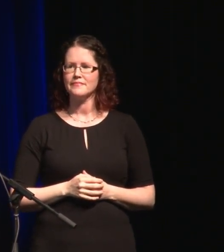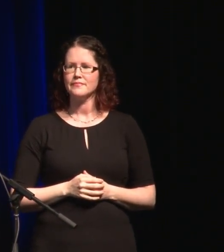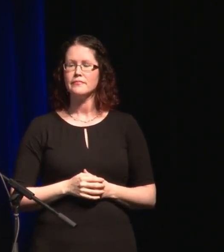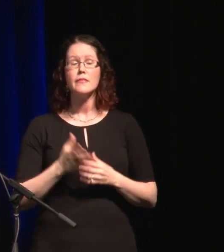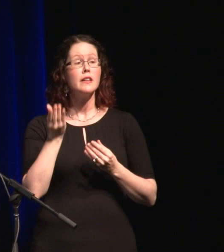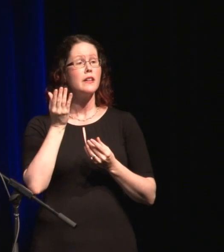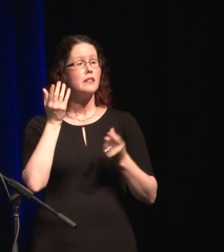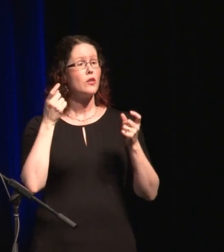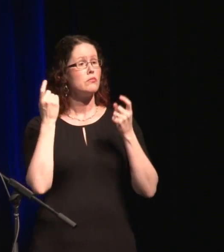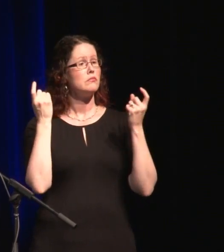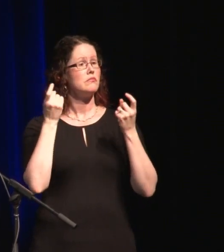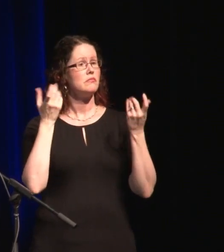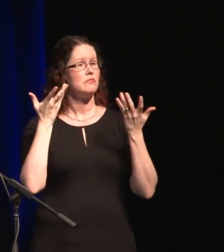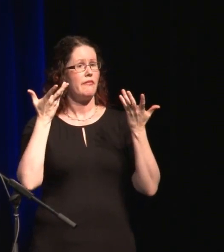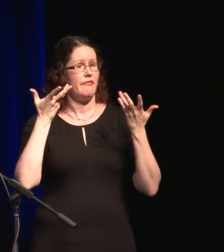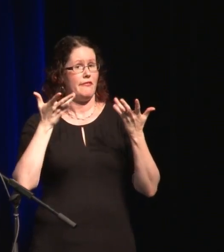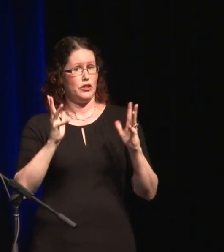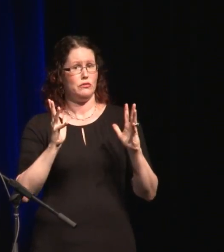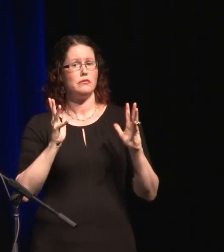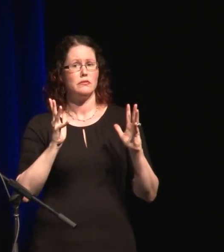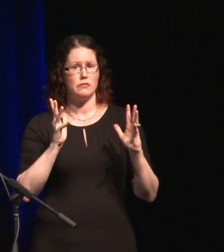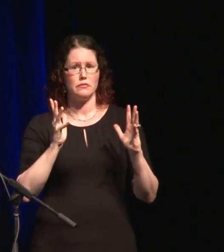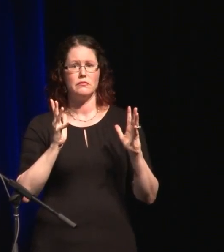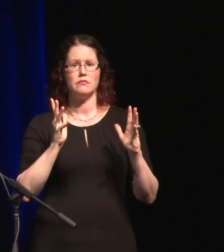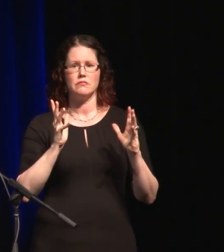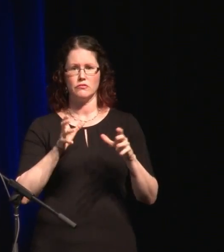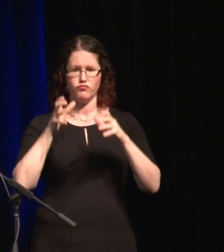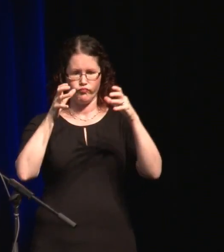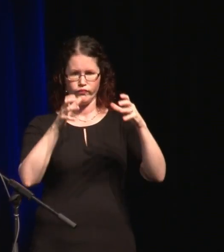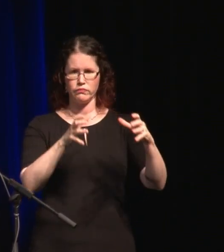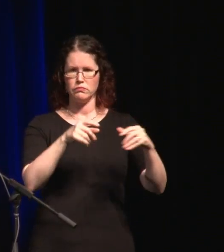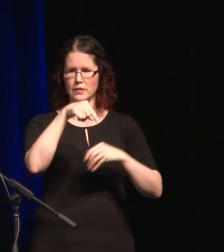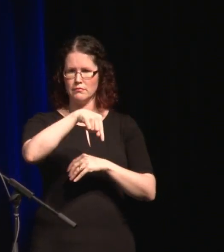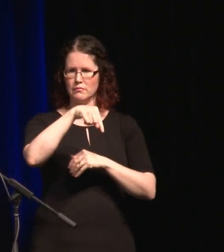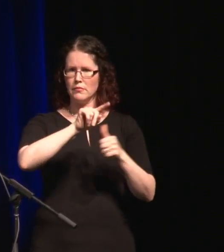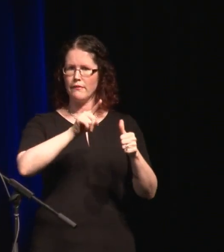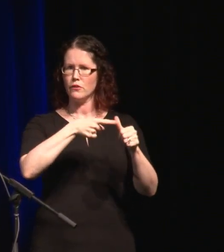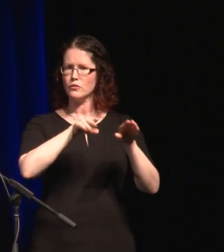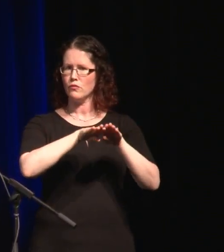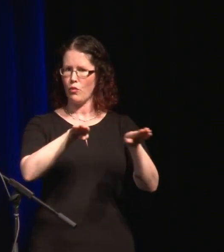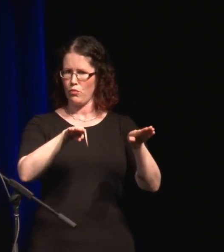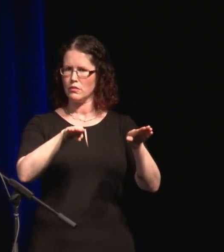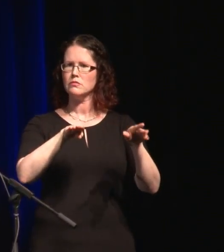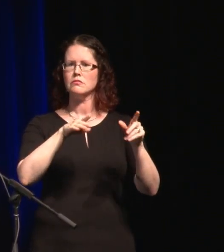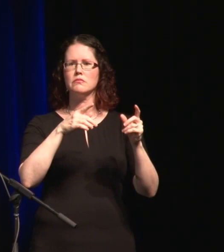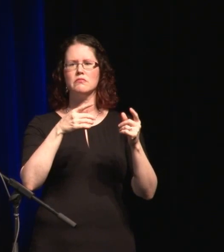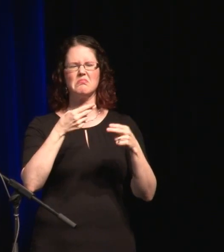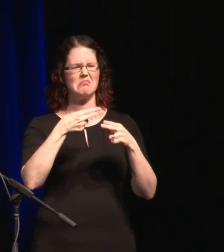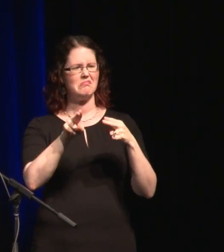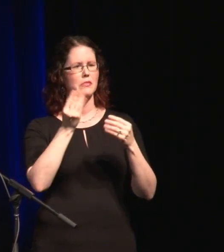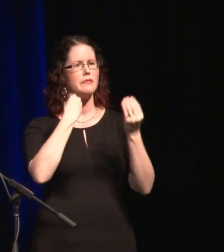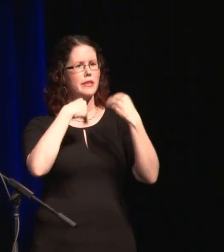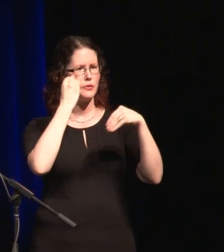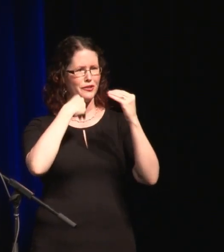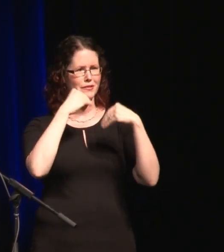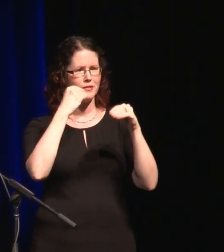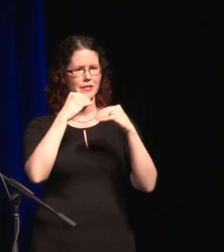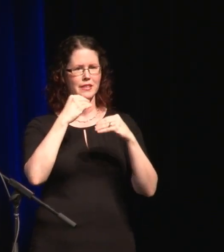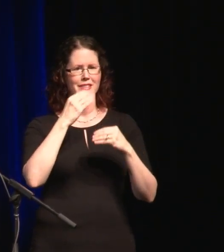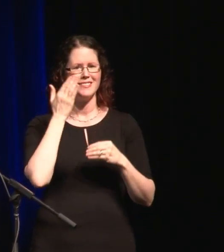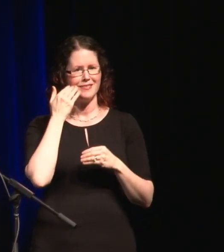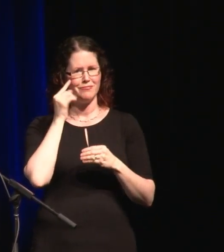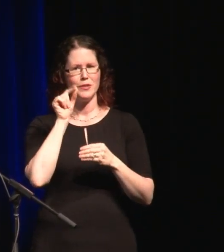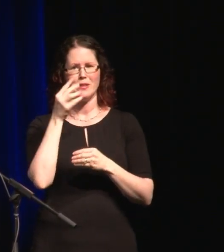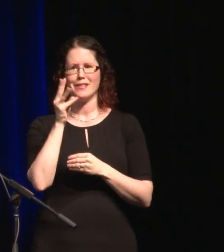Following the ceremony, we invite you all to meet us downstairs to celebrate this great event in a little reception with our newest